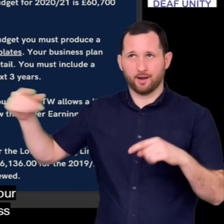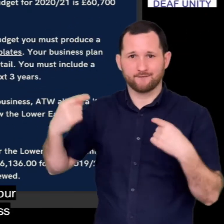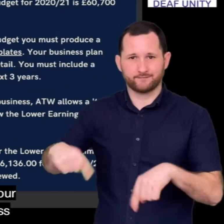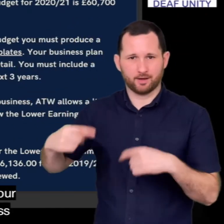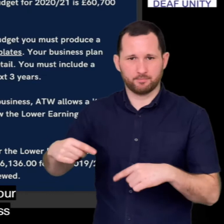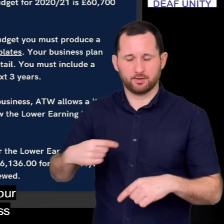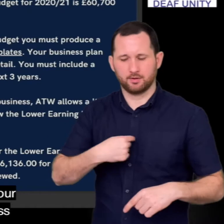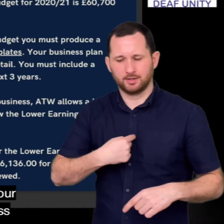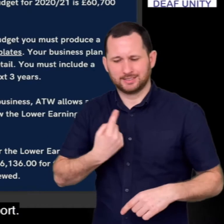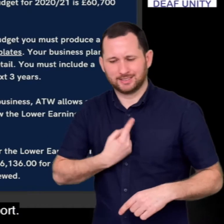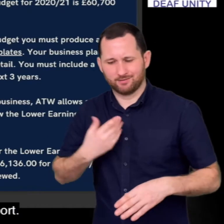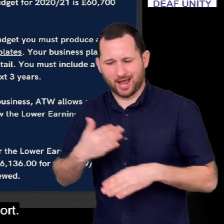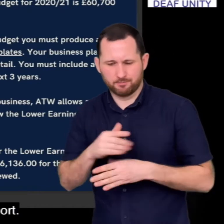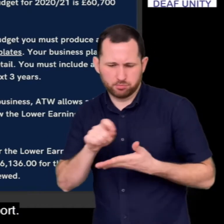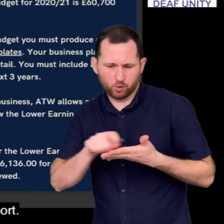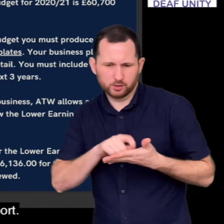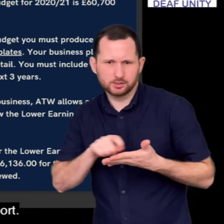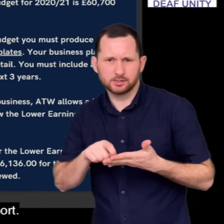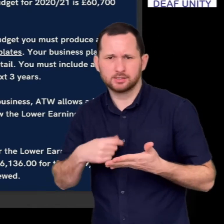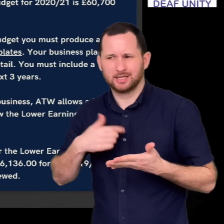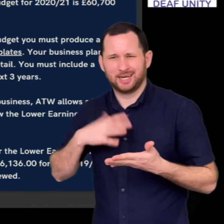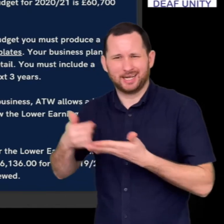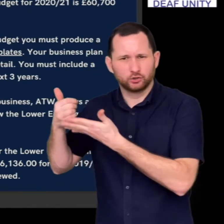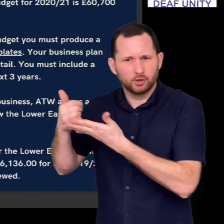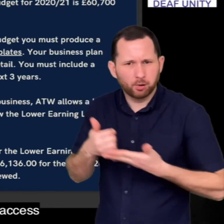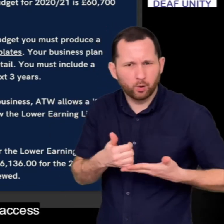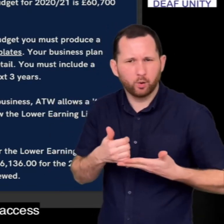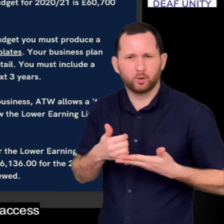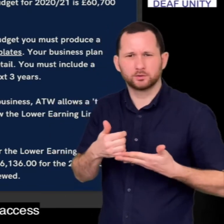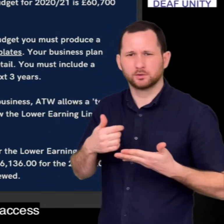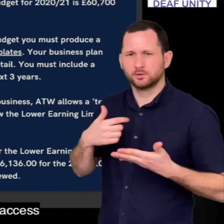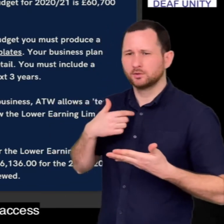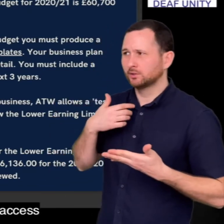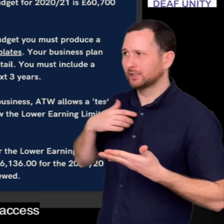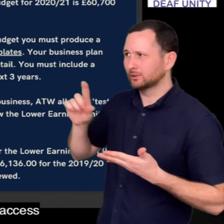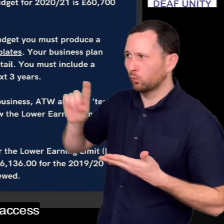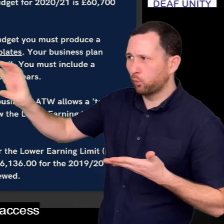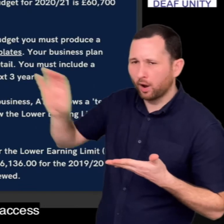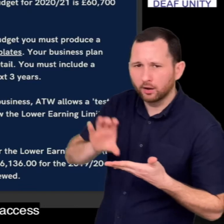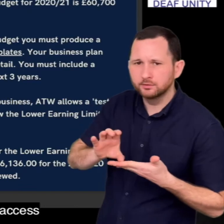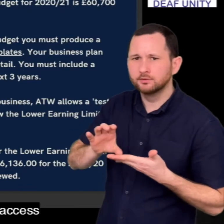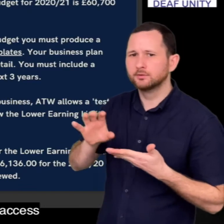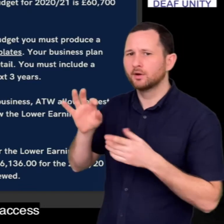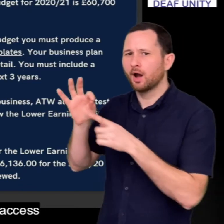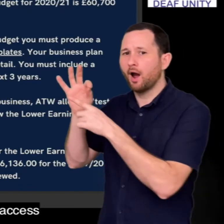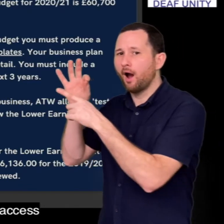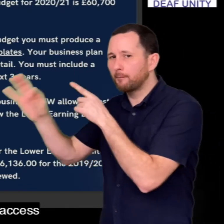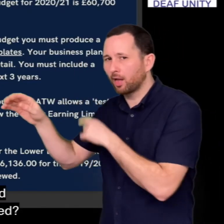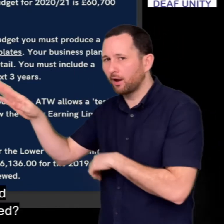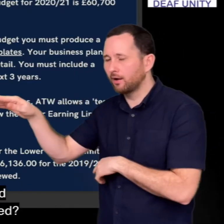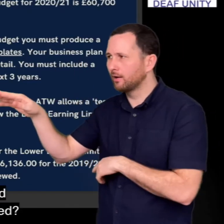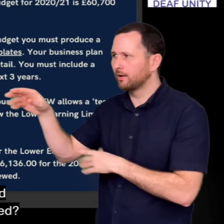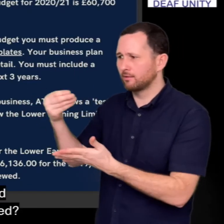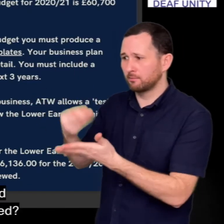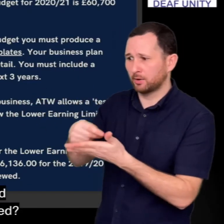self-employed business and get additional support. So when you apply for the Access to